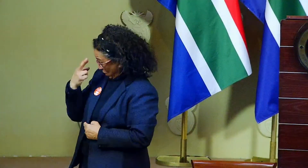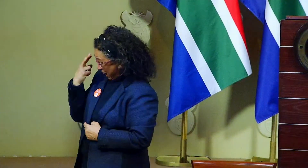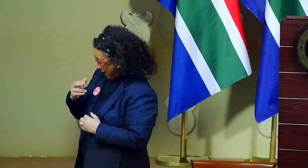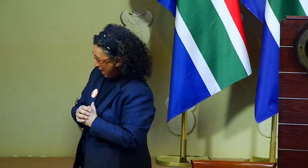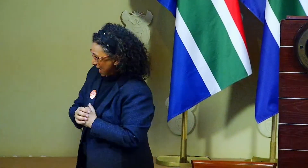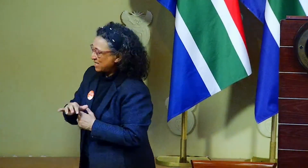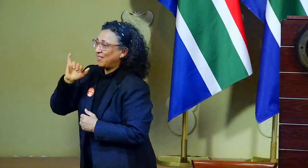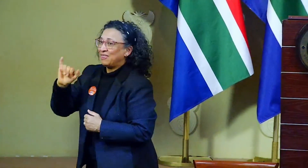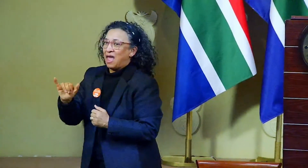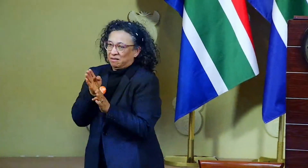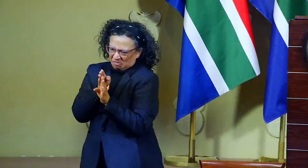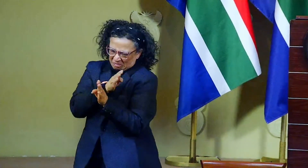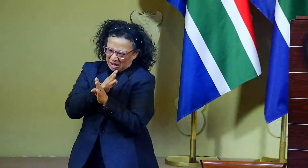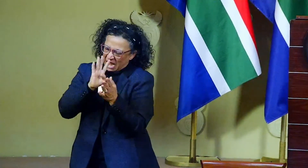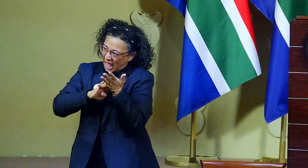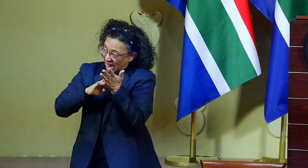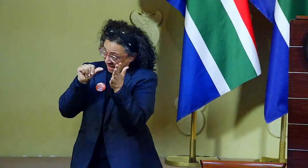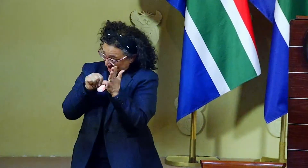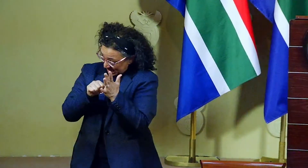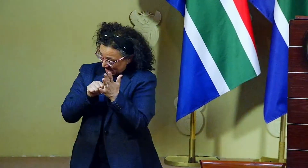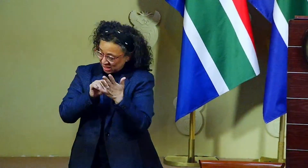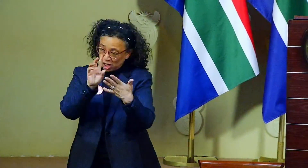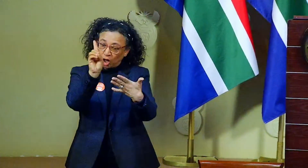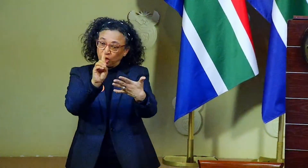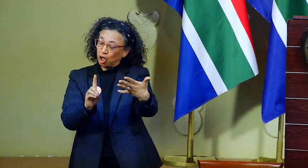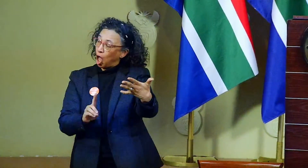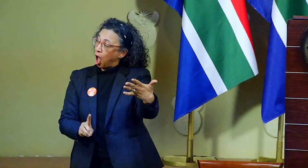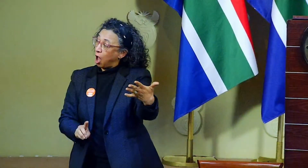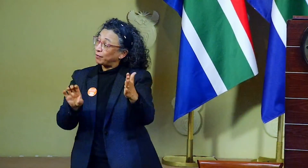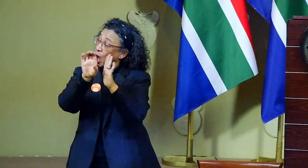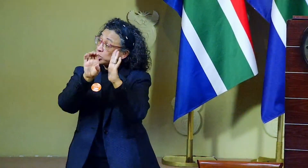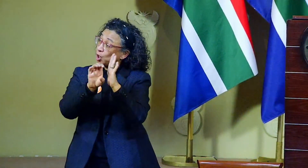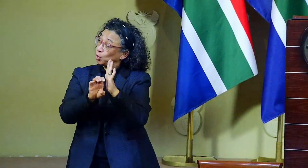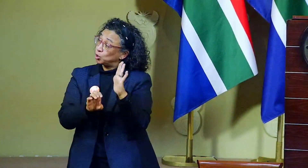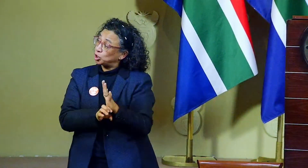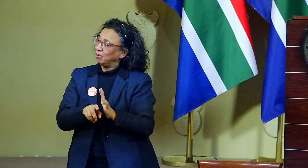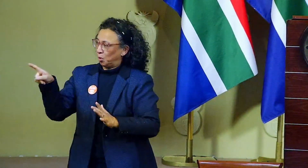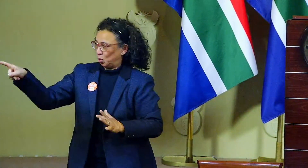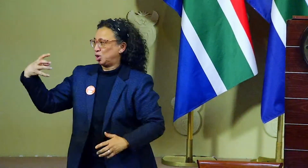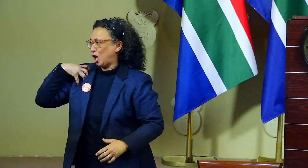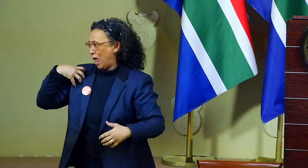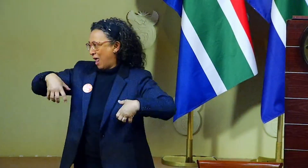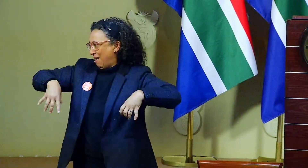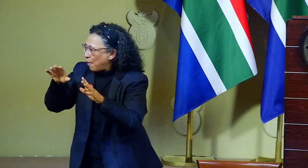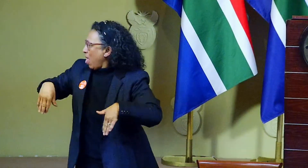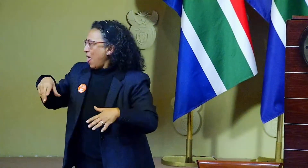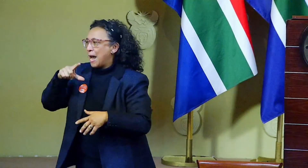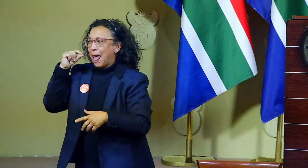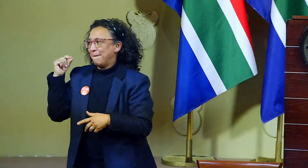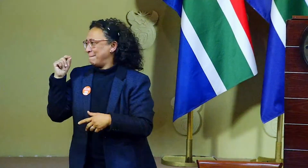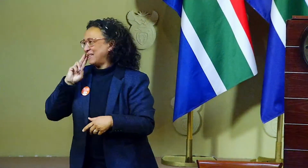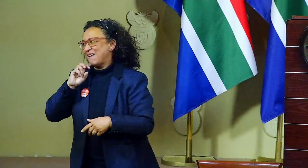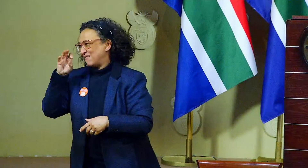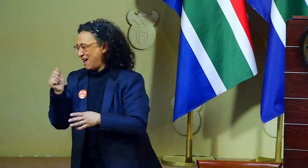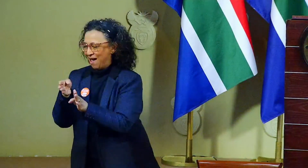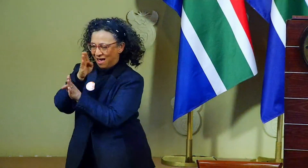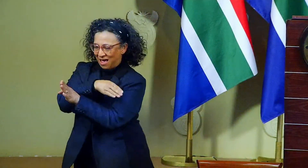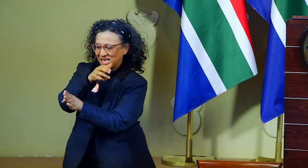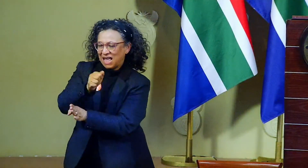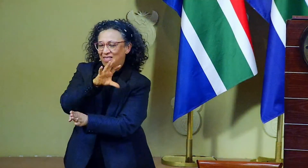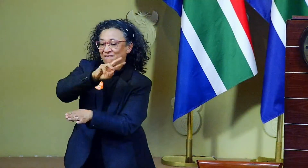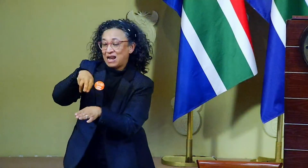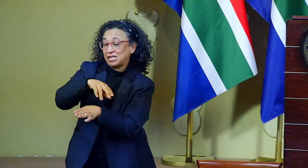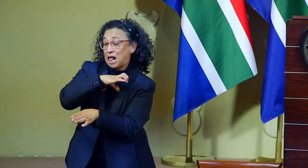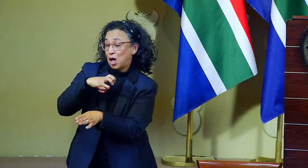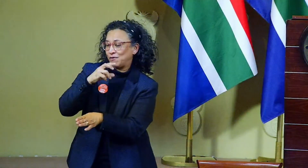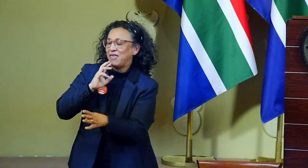people. Honorable President, if you realize that in 1996, when the draft of the CSA at that time was